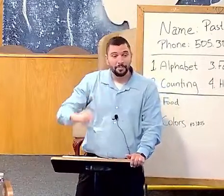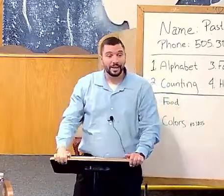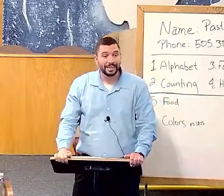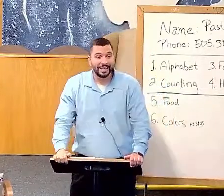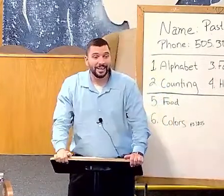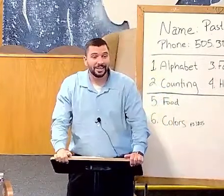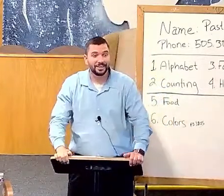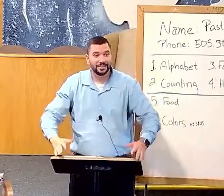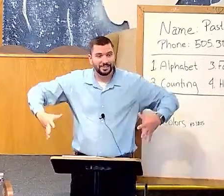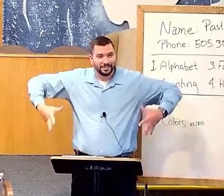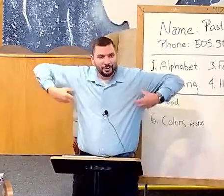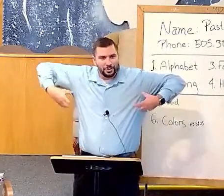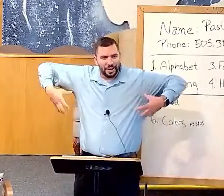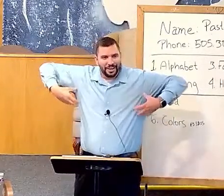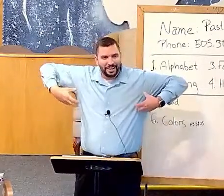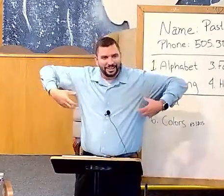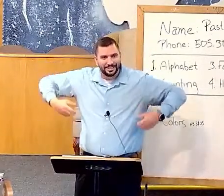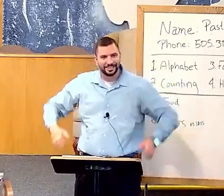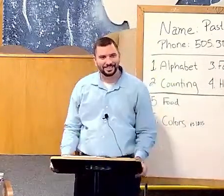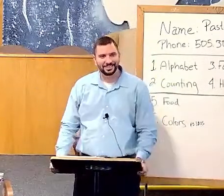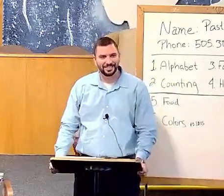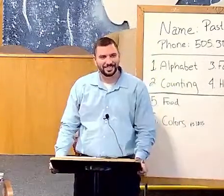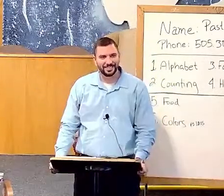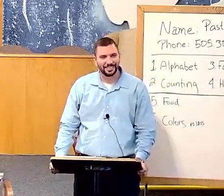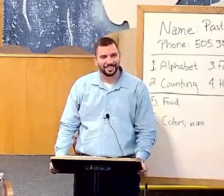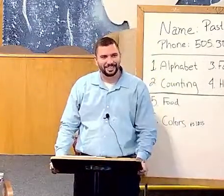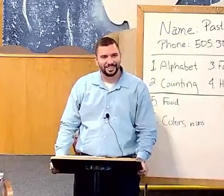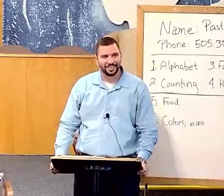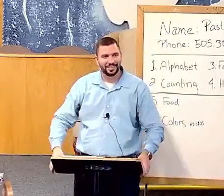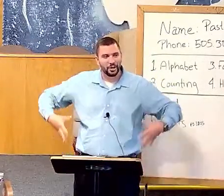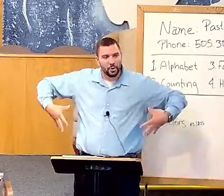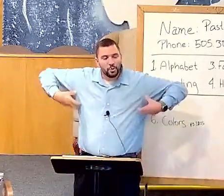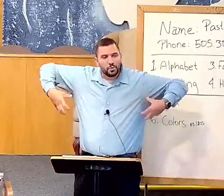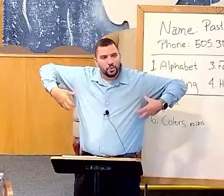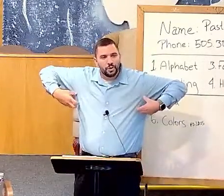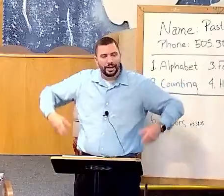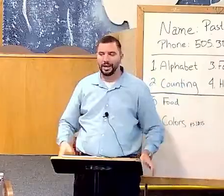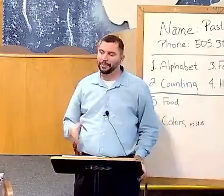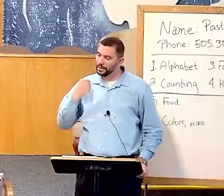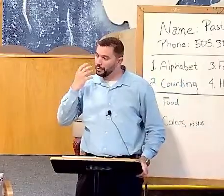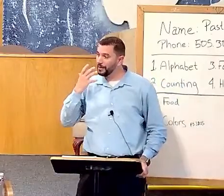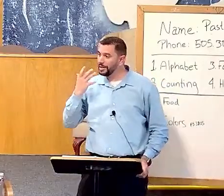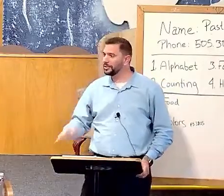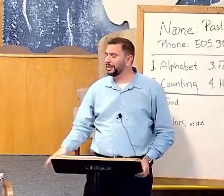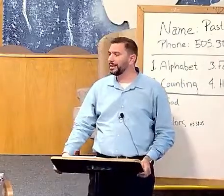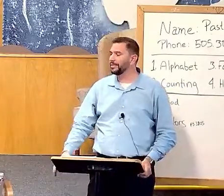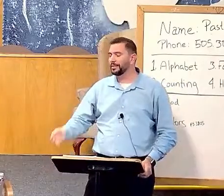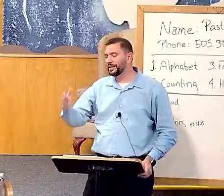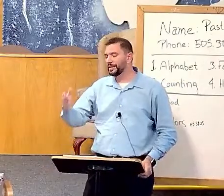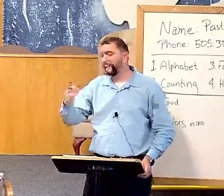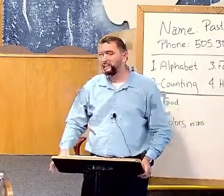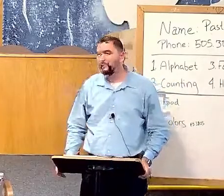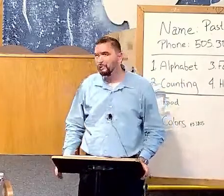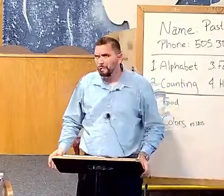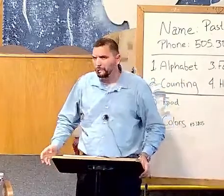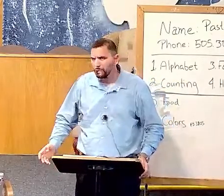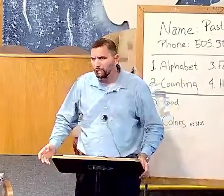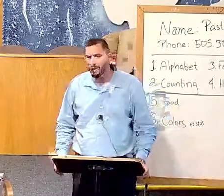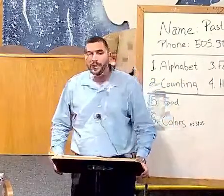Monkey? Ooh, ooh, ah, ah. You go, ooh. I mean, your facial, the deaf can't hear you go, ooh, ooh, ah. But they